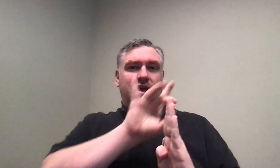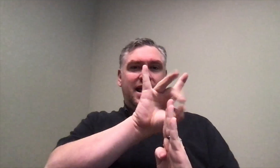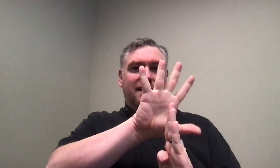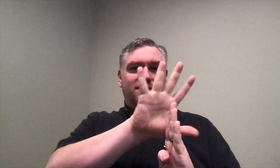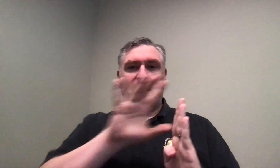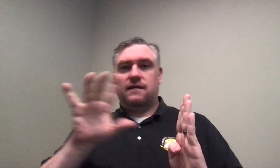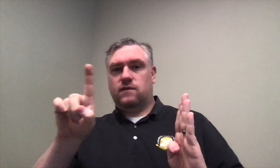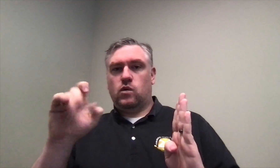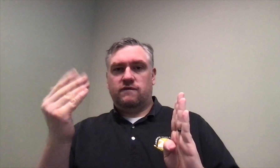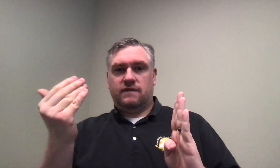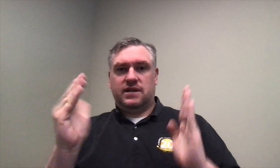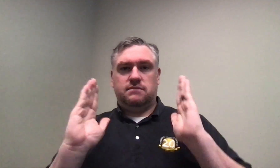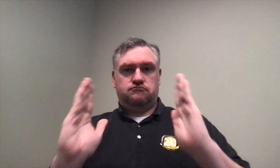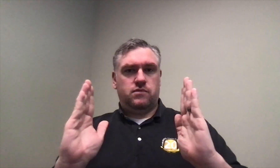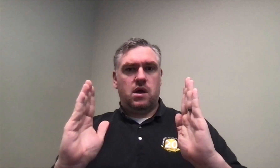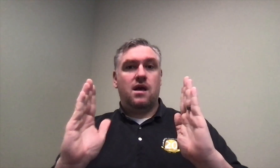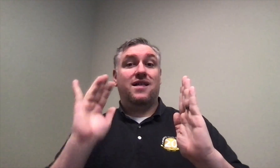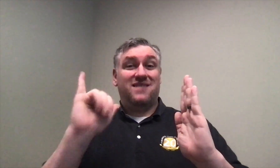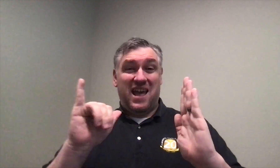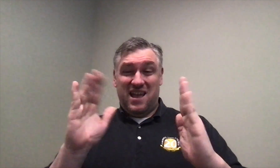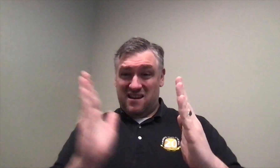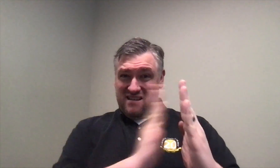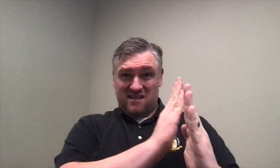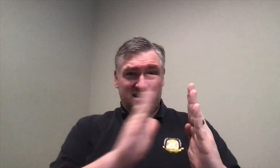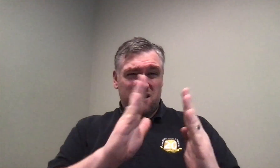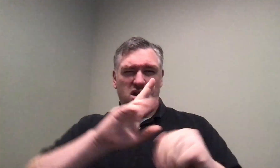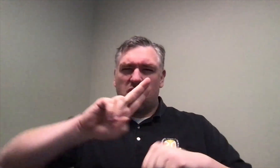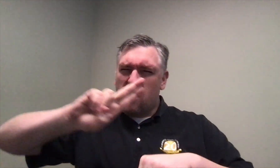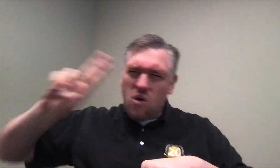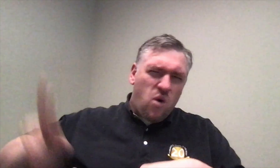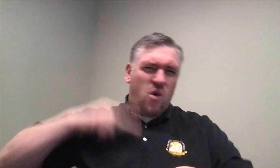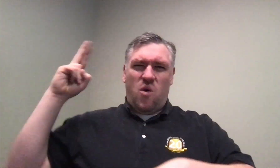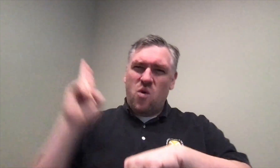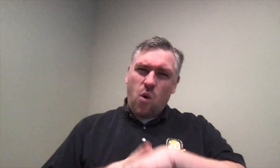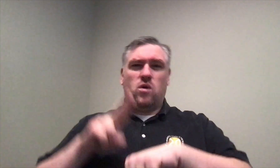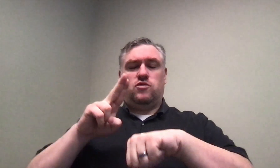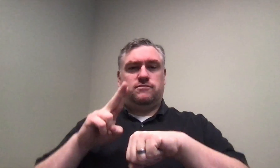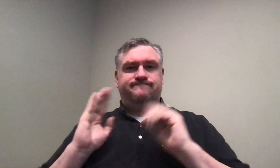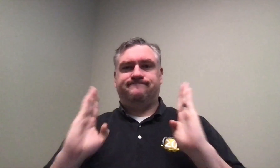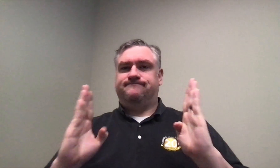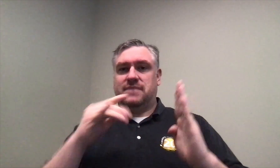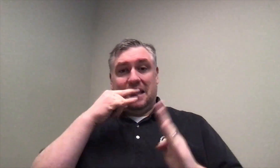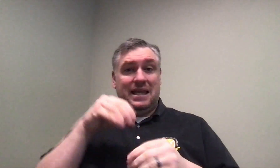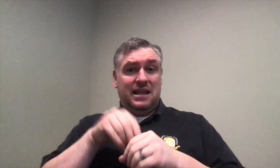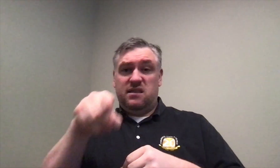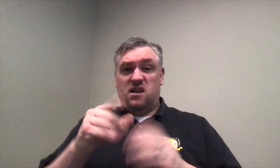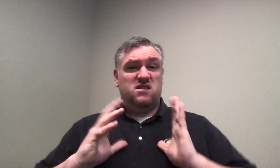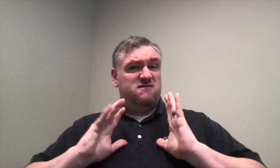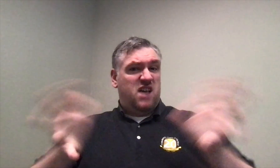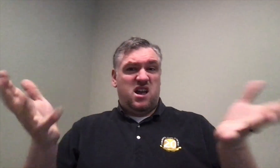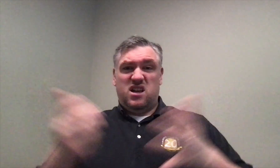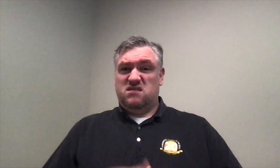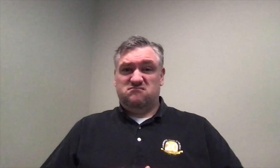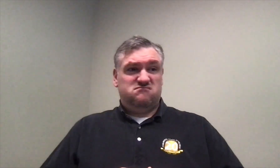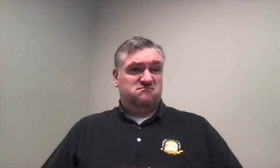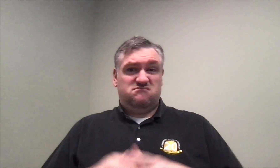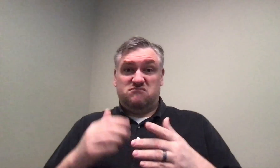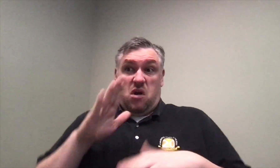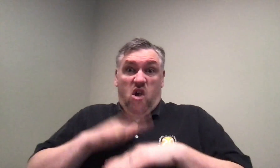gives us a range of 85 to 115. That range is normal. A kid in there is fine.